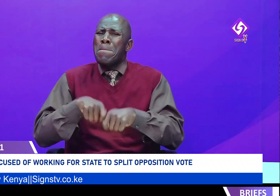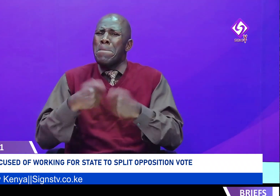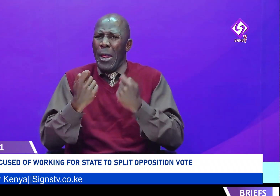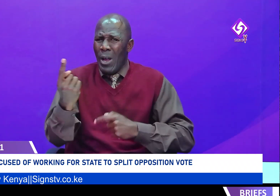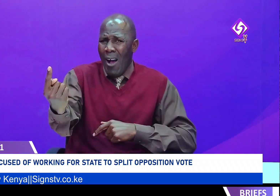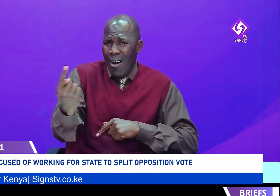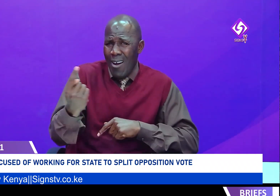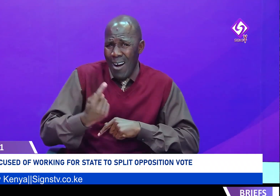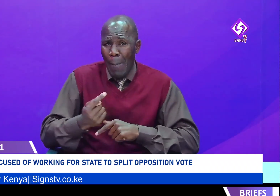The central bank,